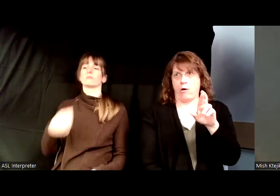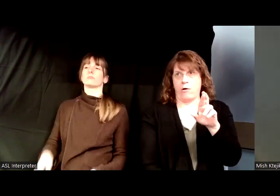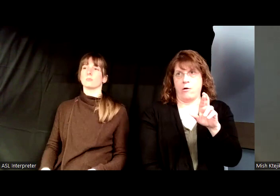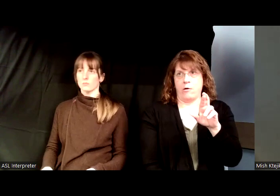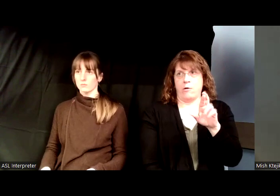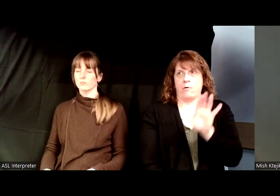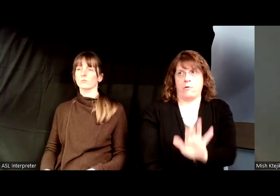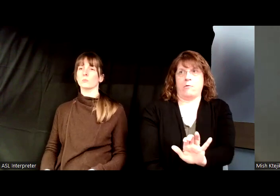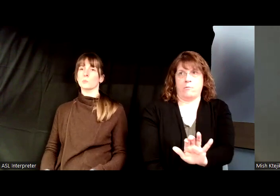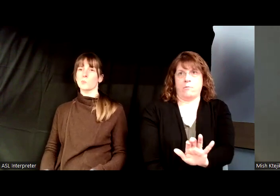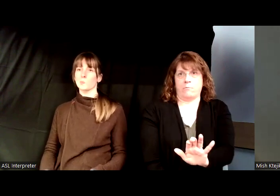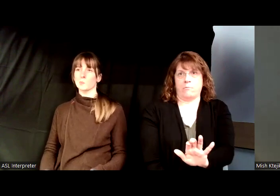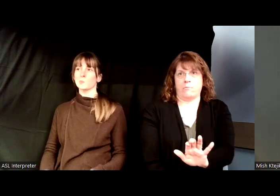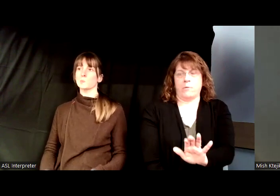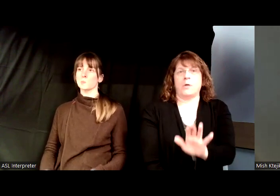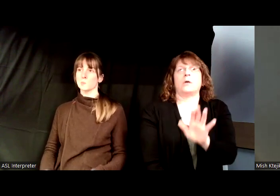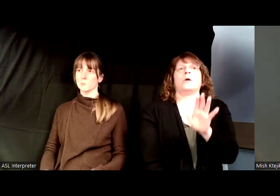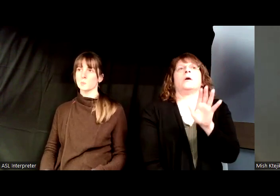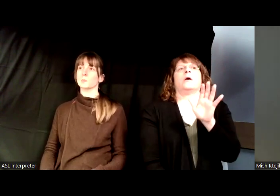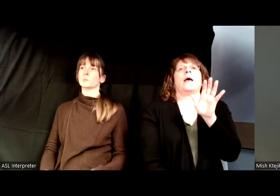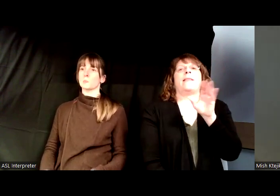from that OAR.